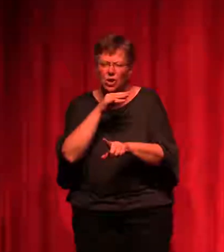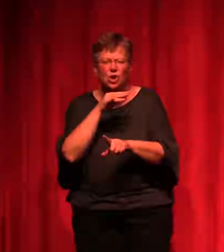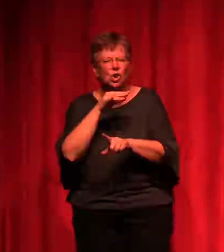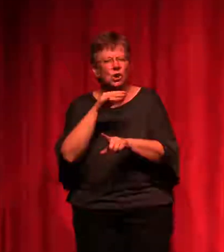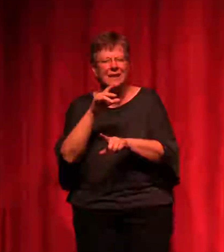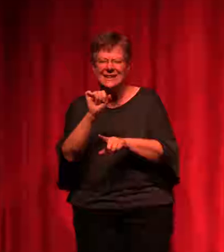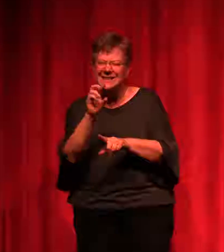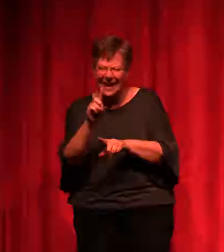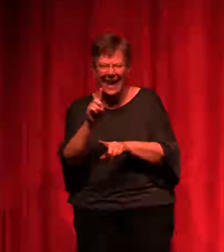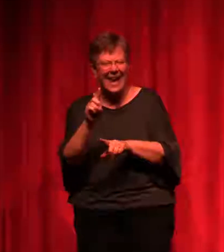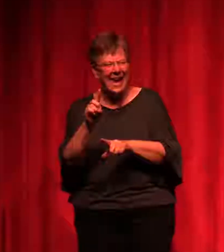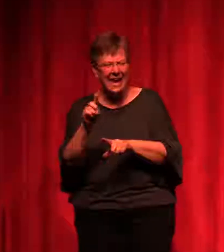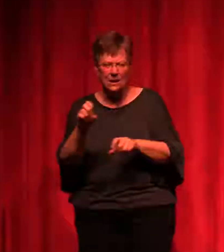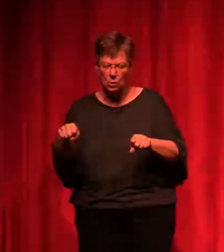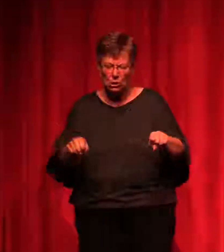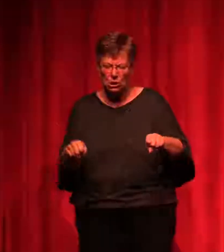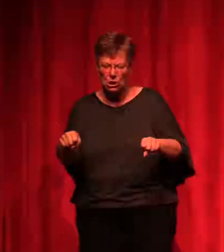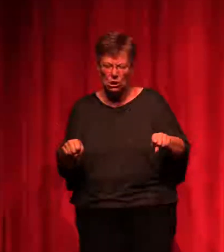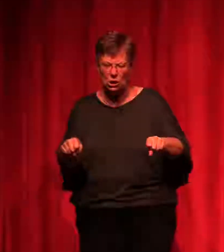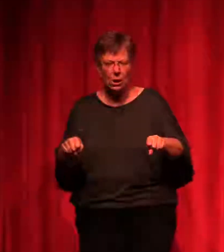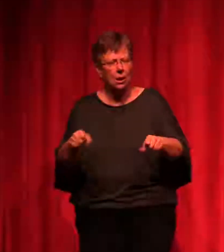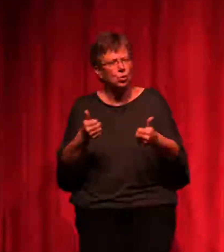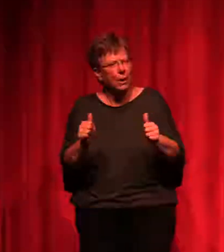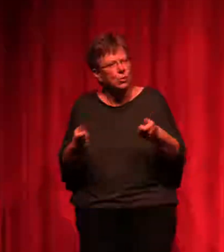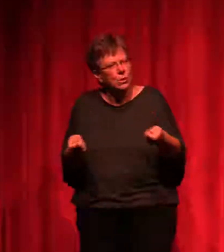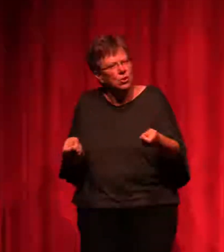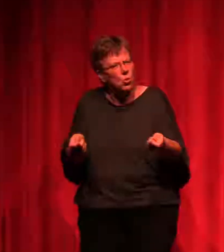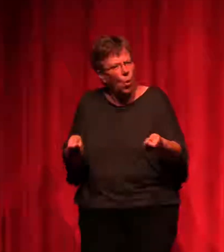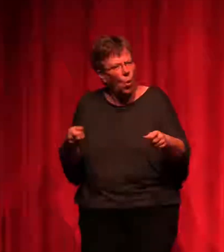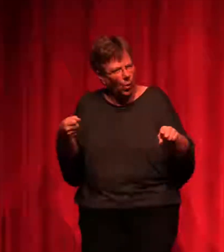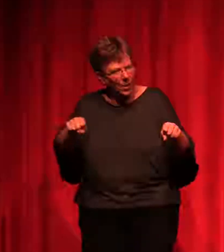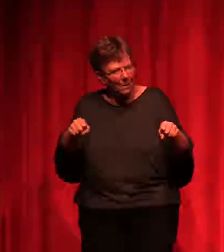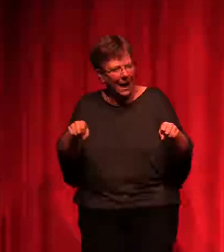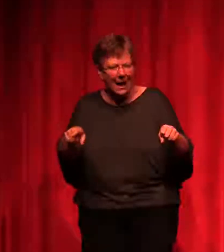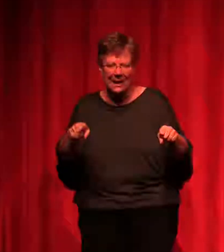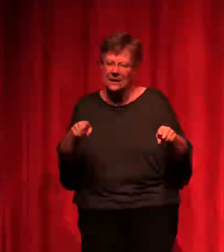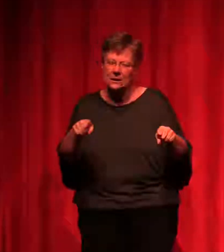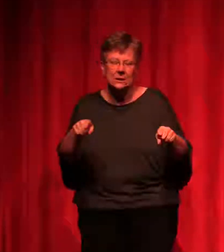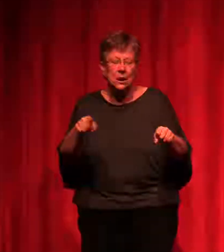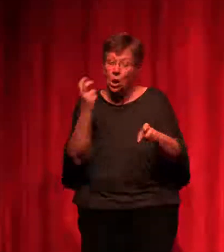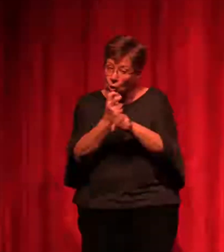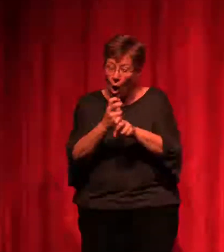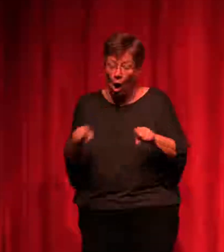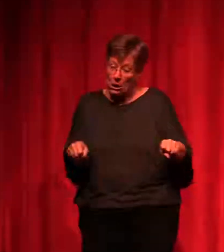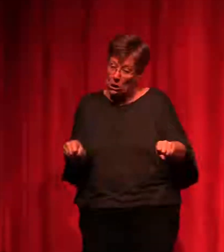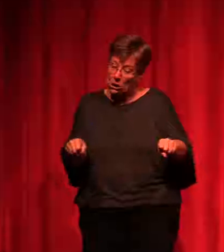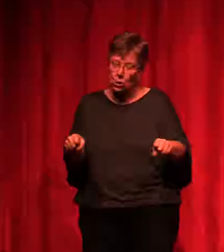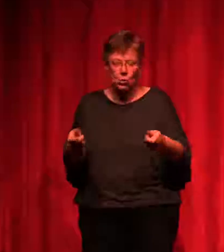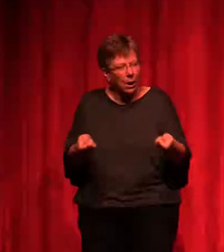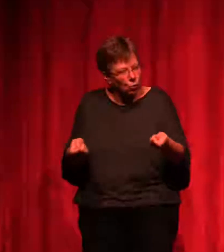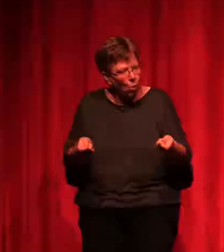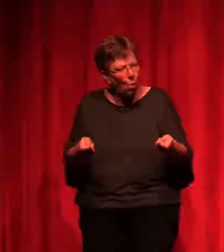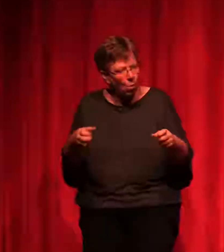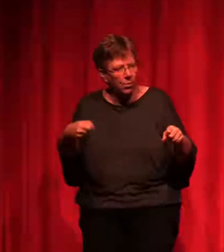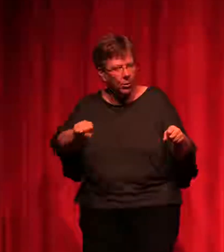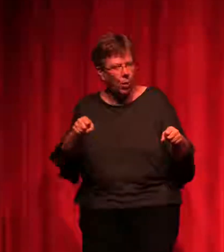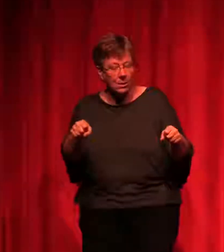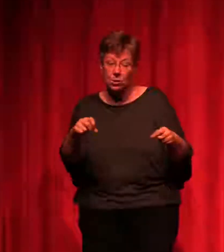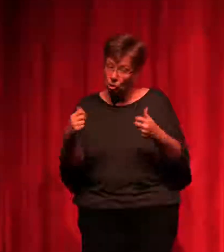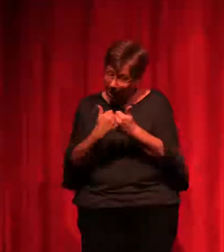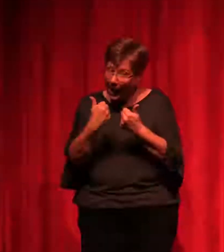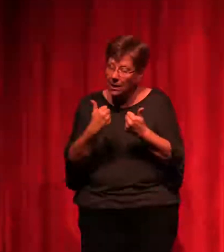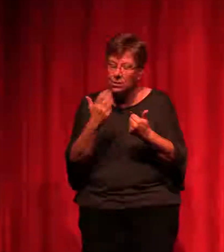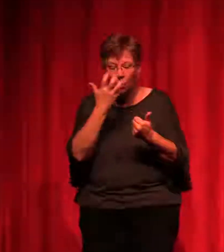us. So you're just going like this and gritting your teeth. And it was a challenging